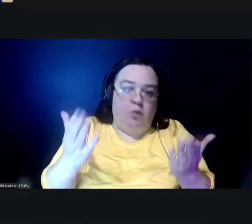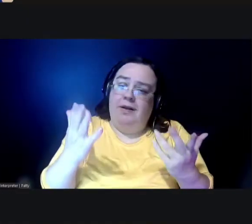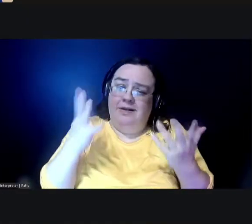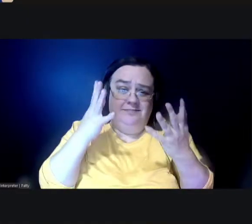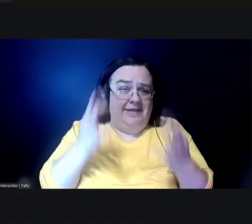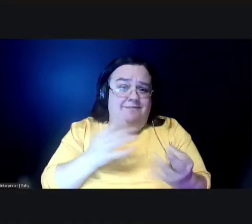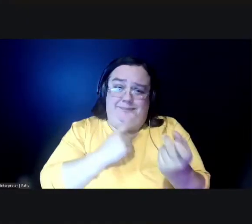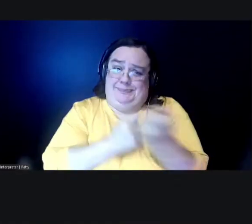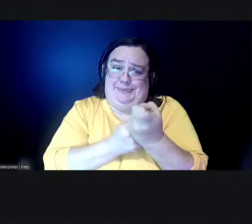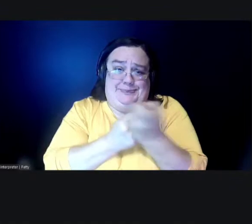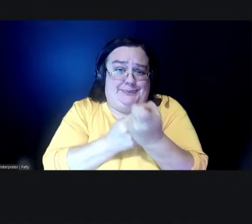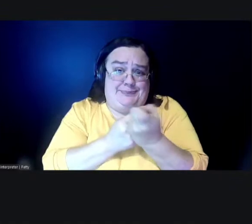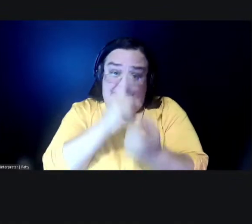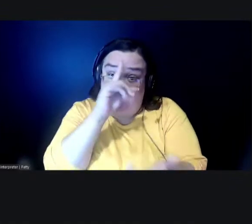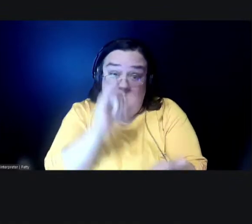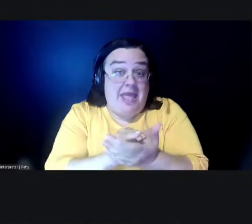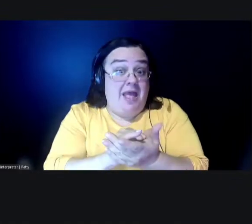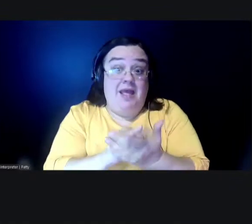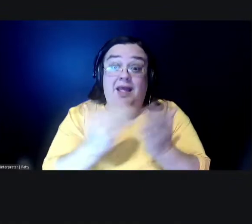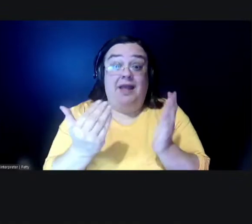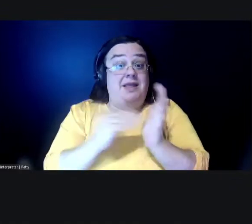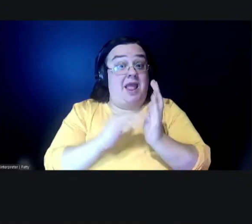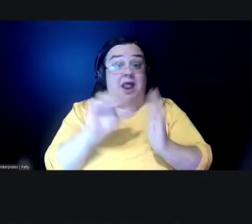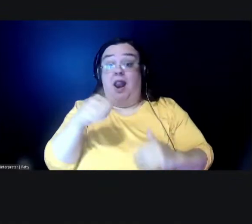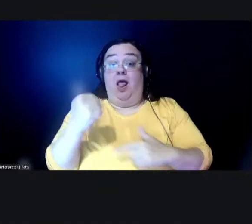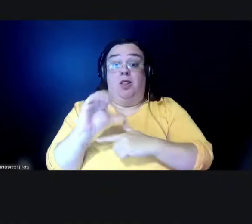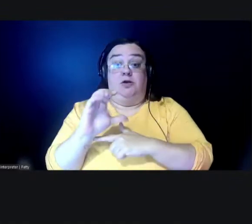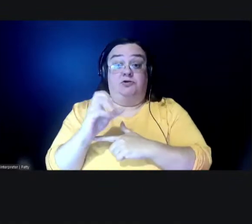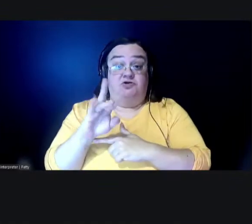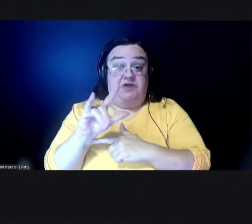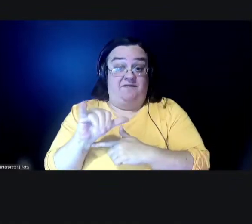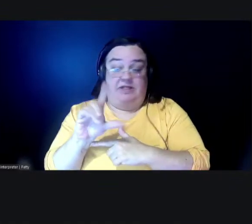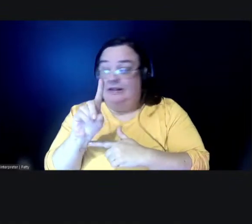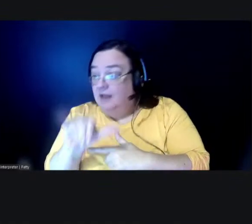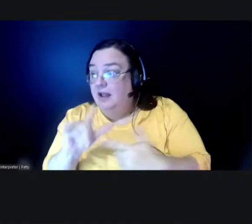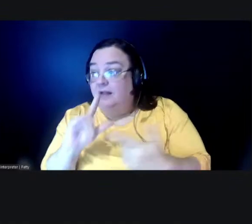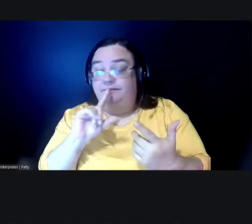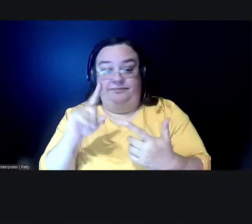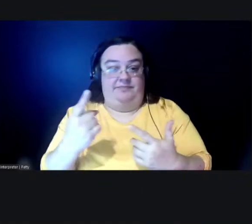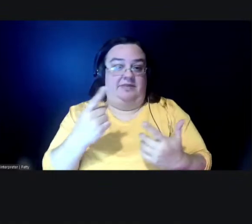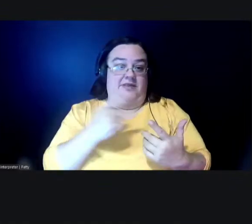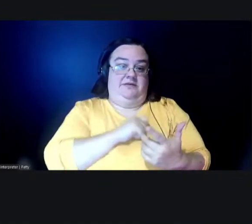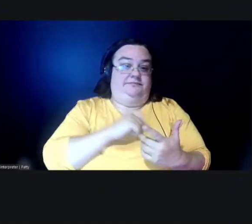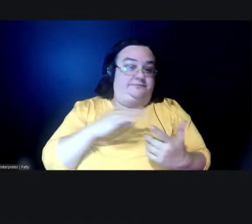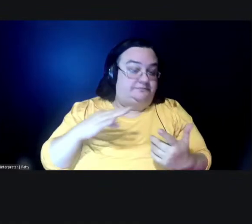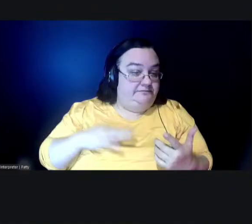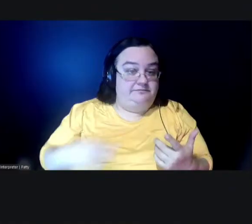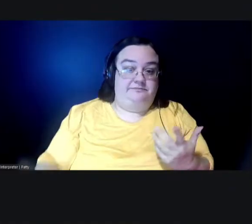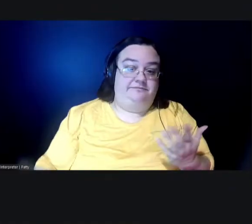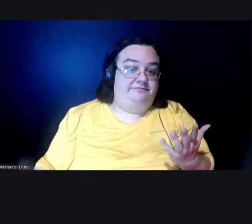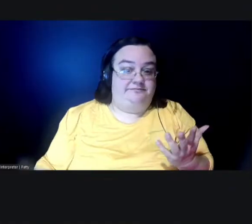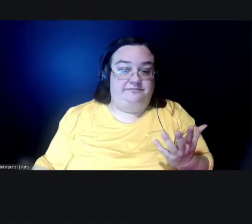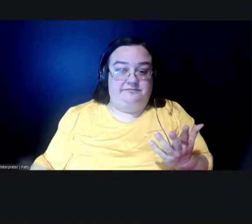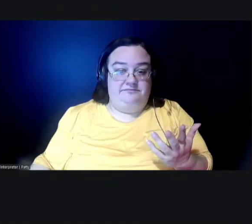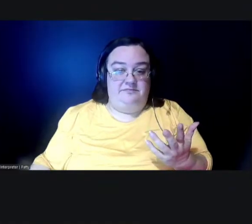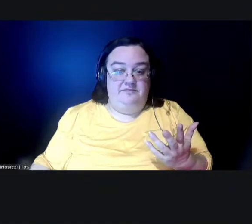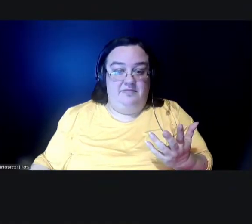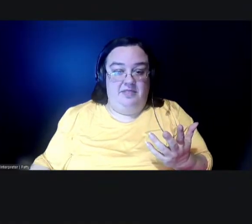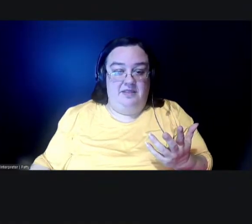I mean, again, another Cheverly Day that just staff seems to just produce